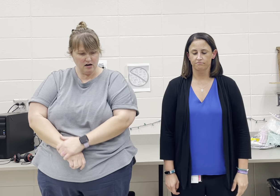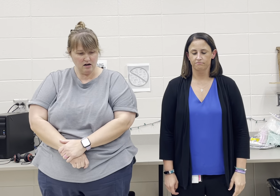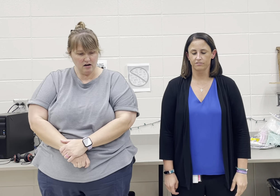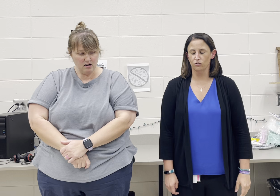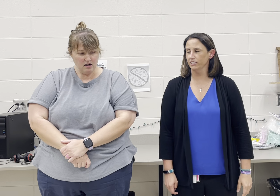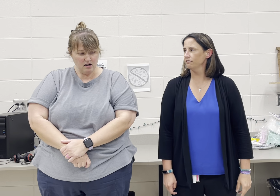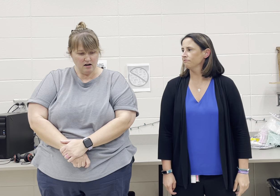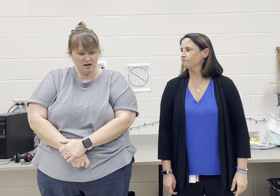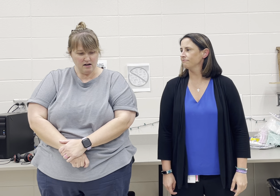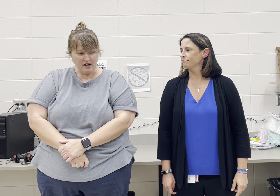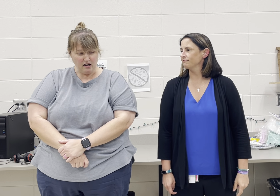Farmer.com. Only.